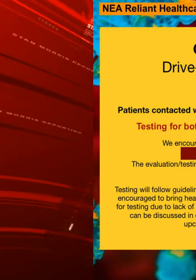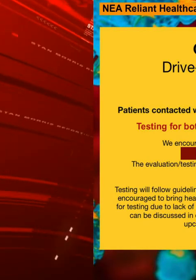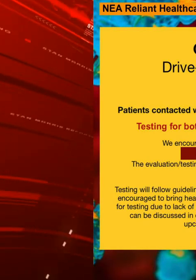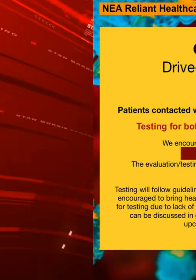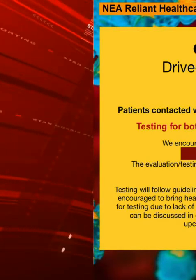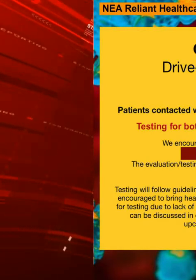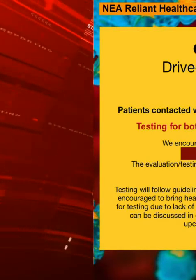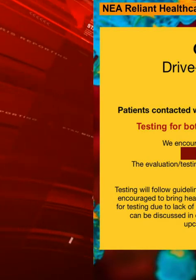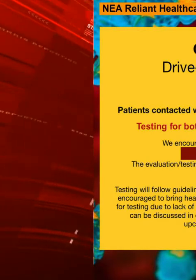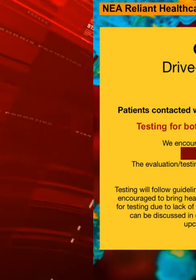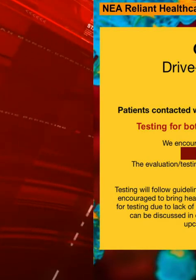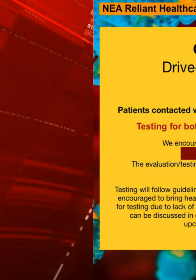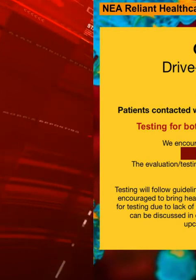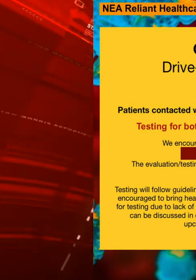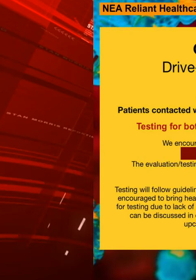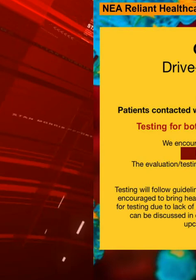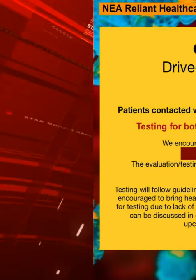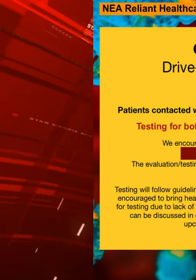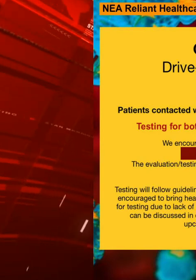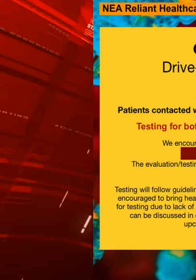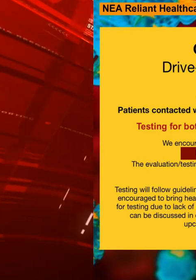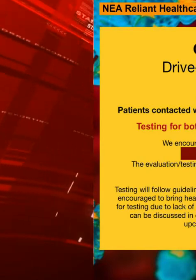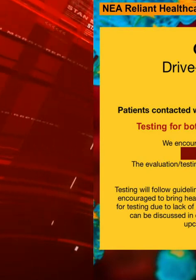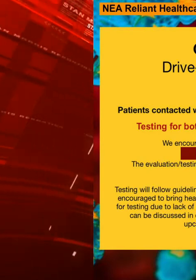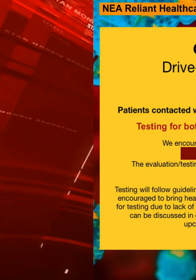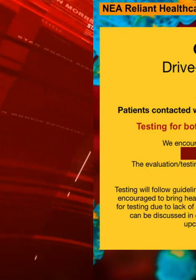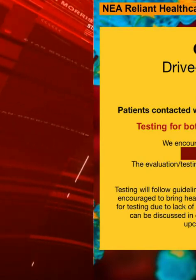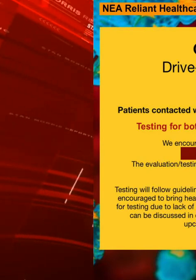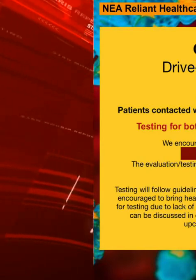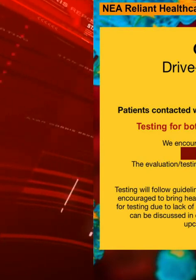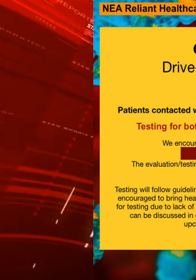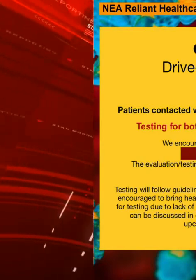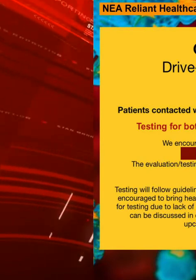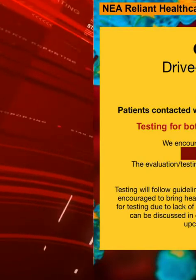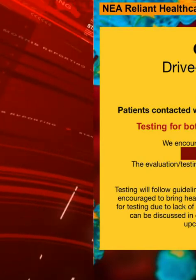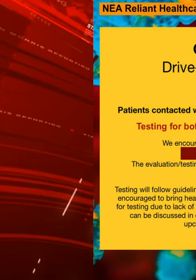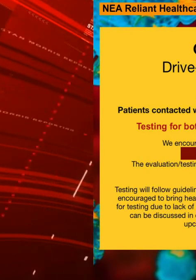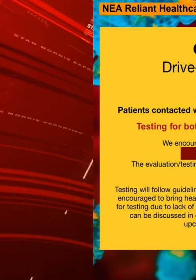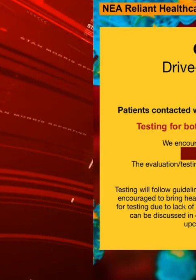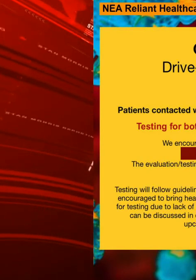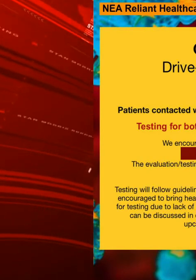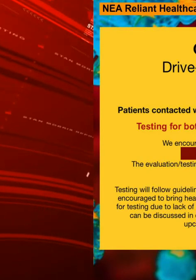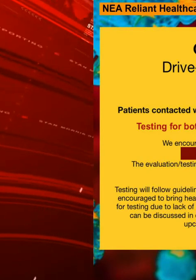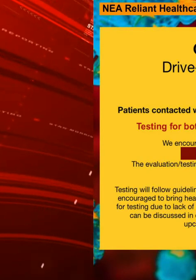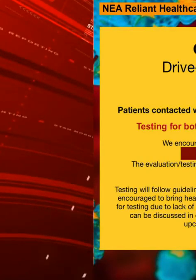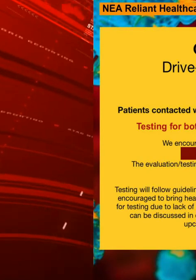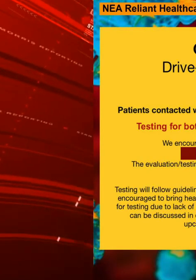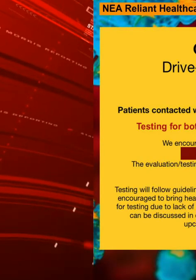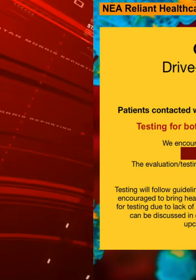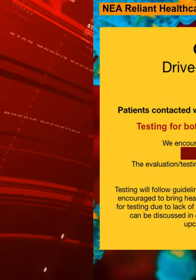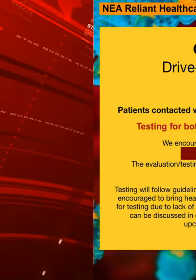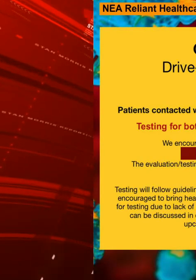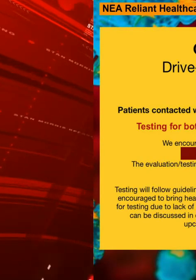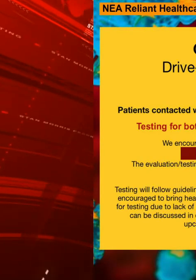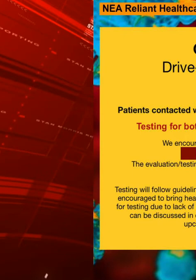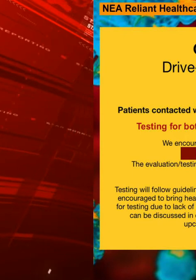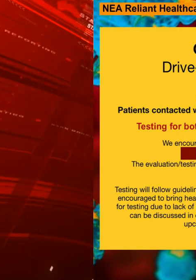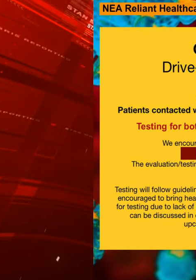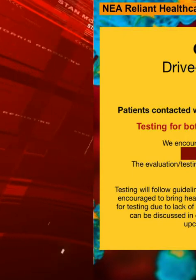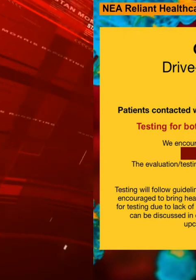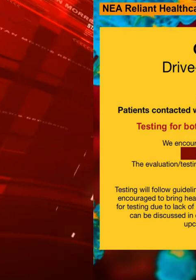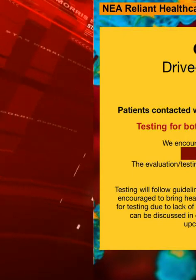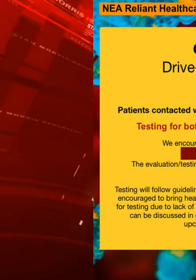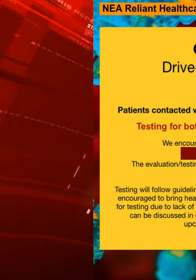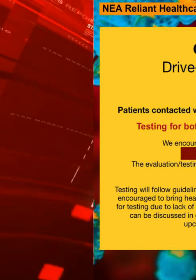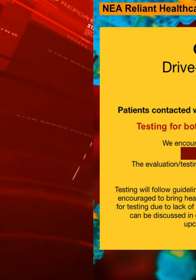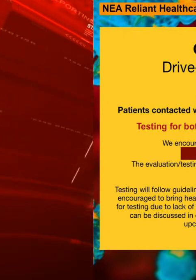everybody in the area is at least aware of that. They're third day in a row, by the way, of doing this, as I've said. And so that's until 6 p.m. If you follow the NEA